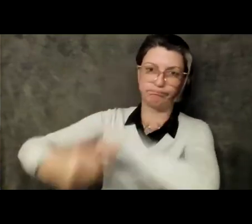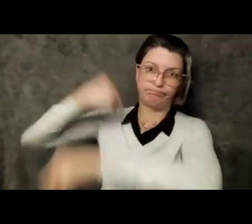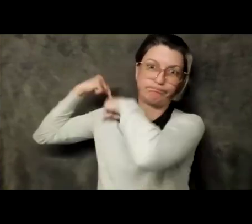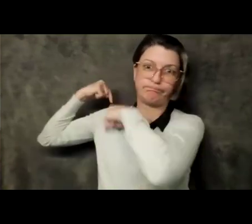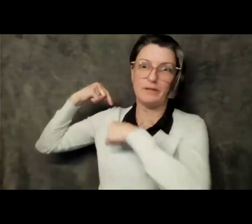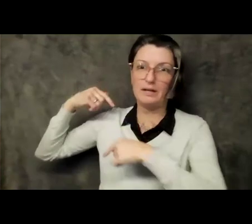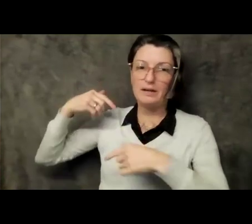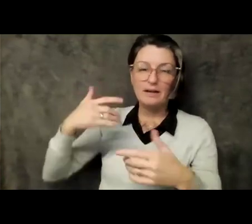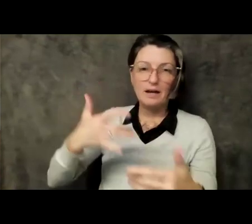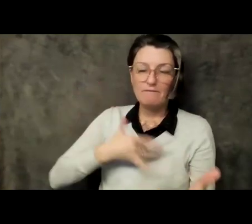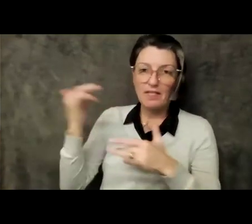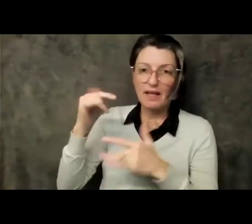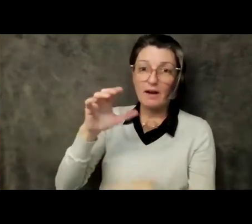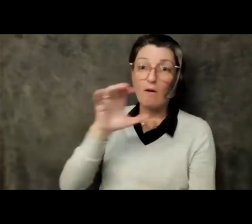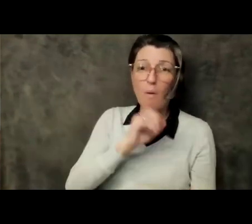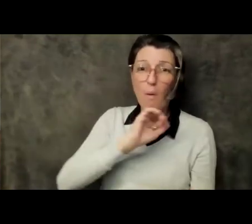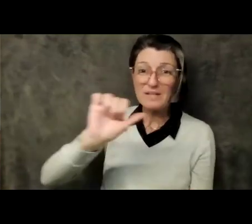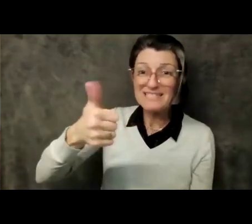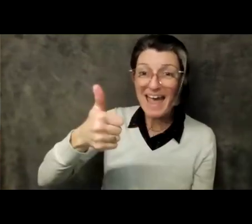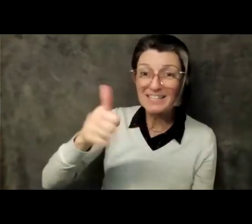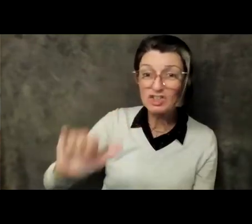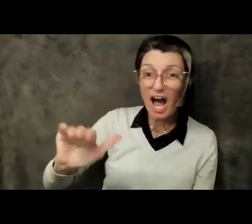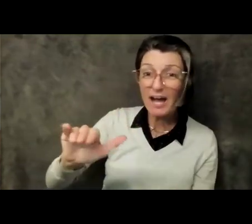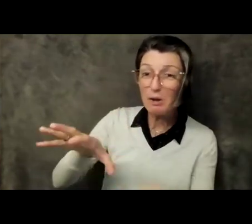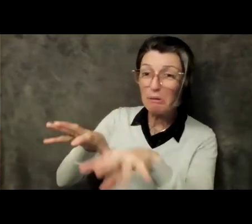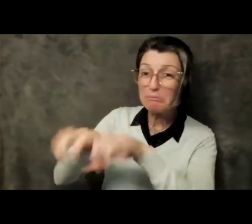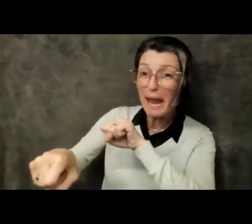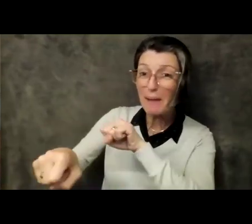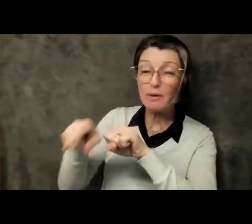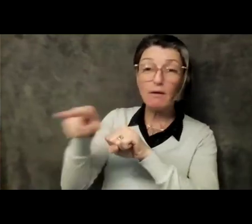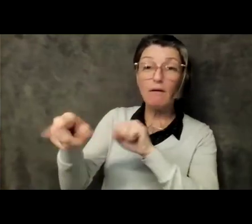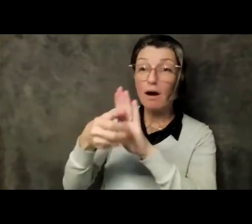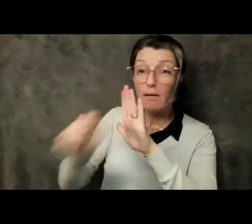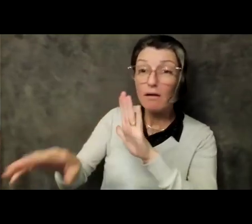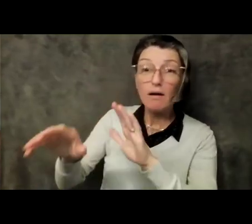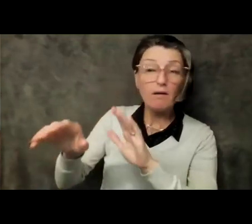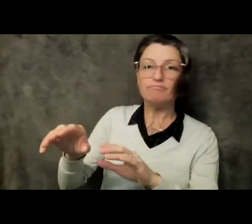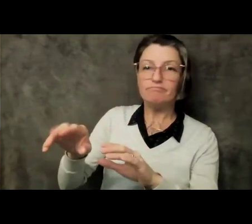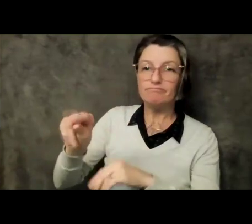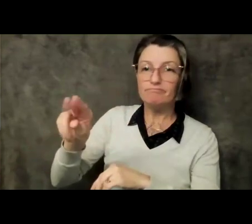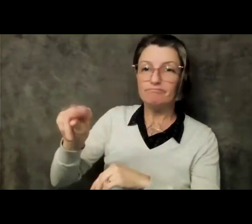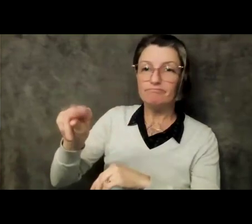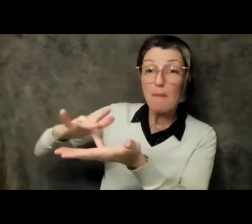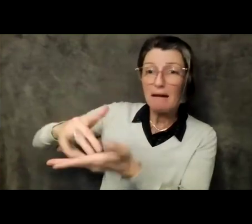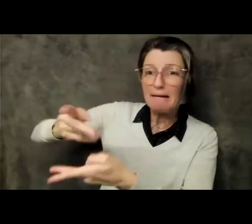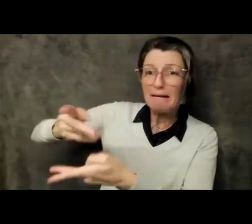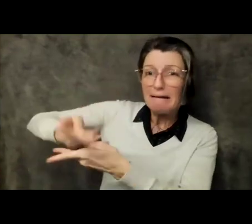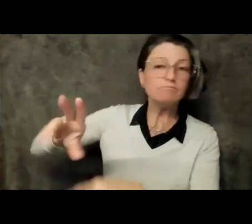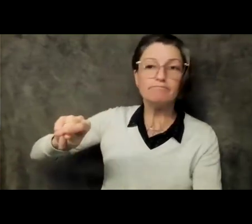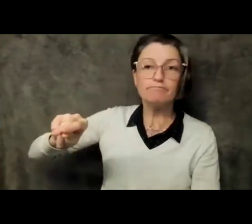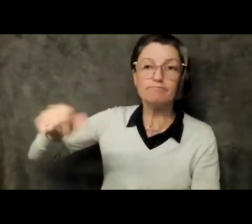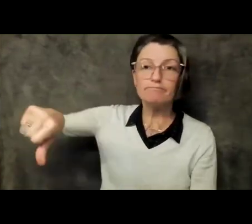and a 10-year-old child rape victim gets denied medical care in Ohio. Women are now referred to